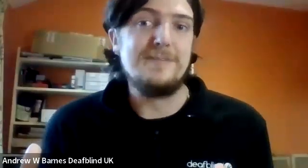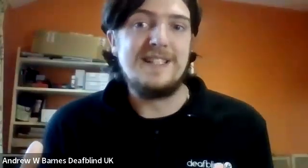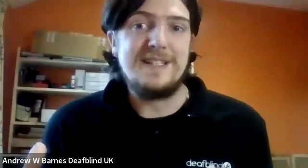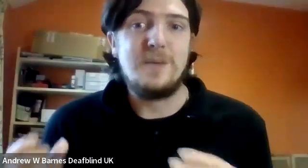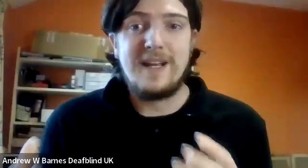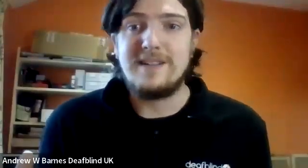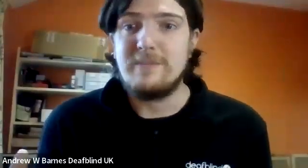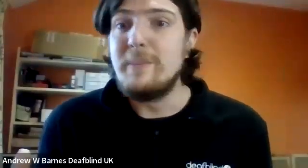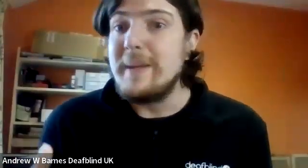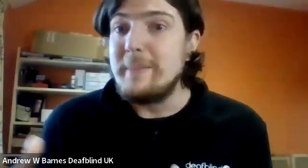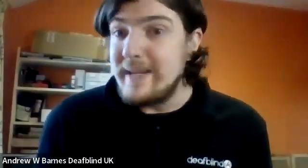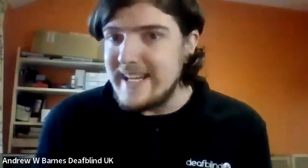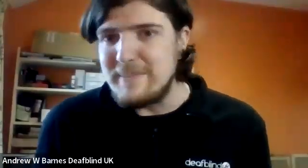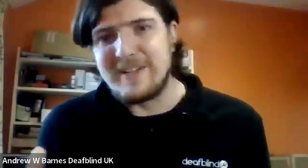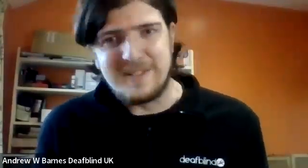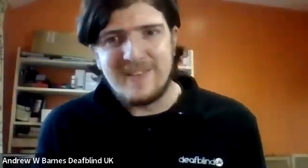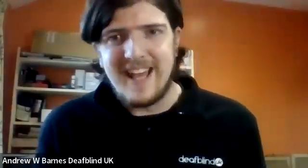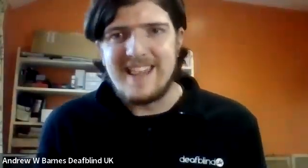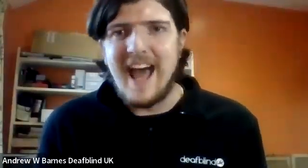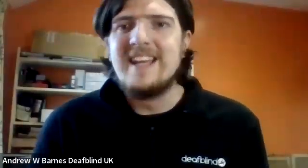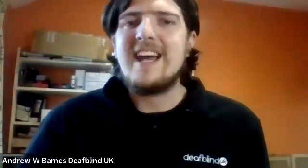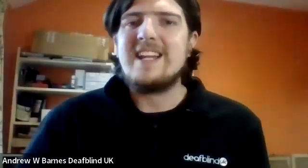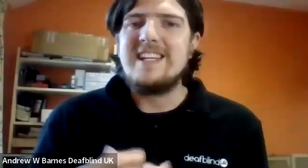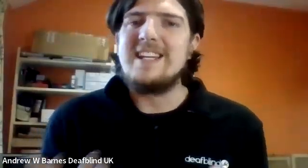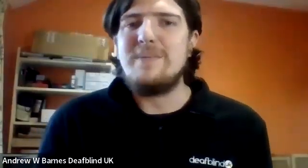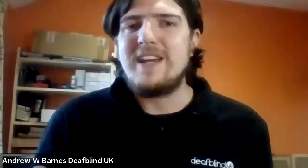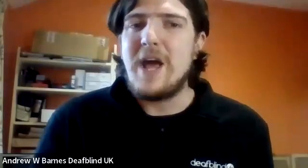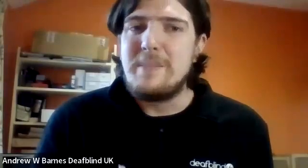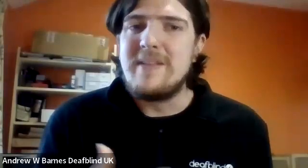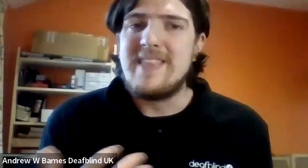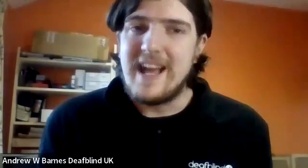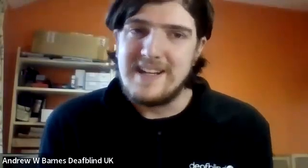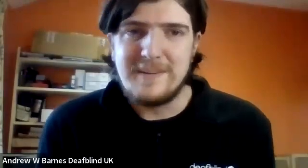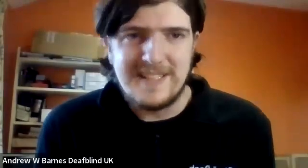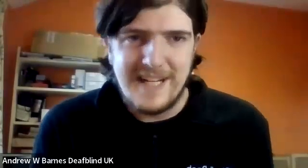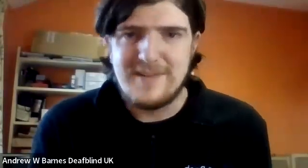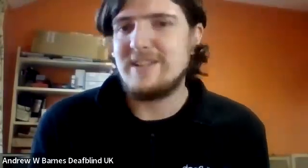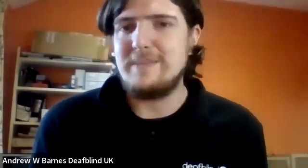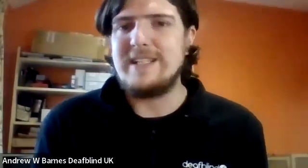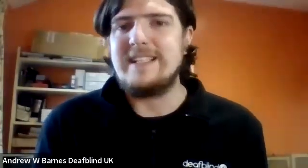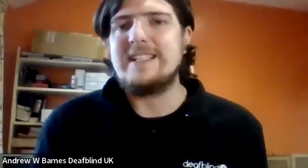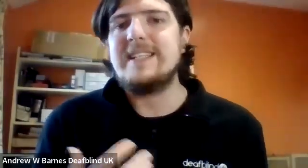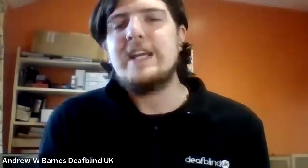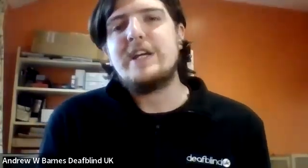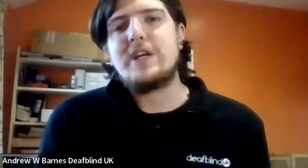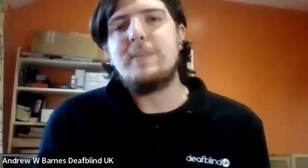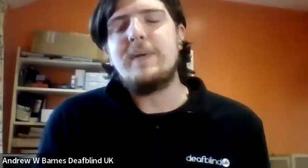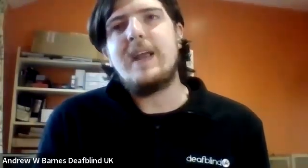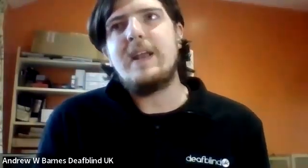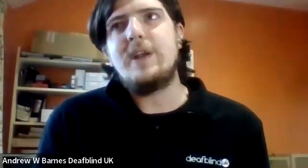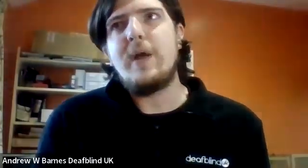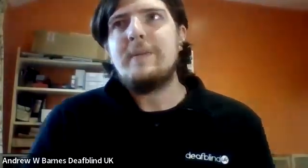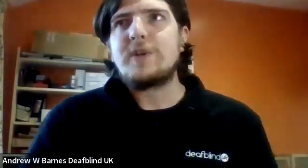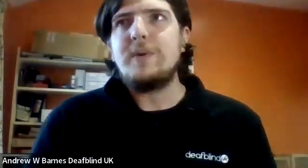of activities. One example being beekeeping or something like that, and seeing if we can open that up to the sensory loss community to see, could